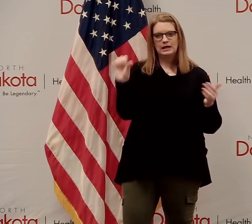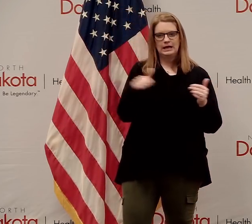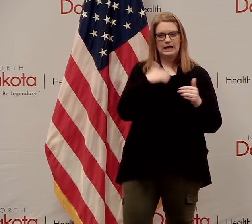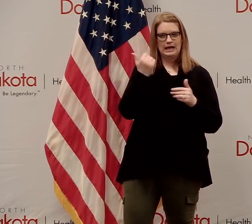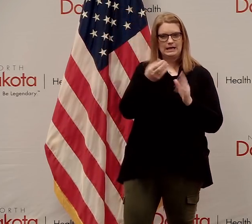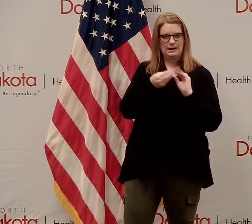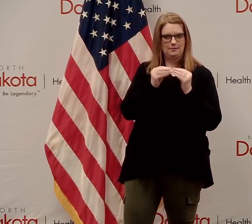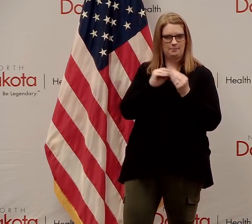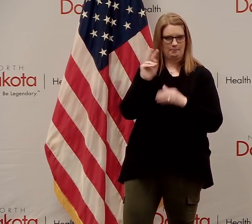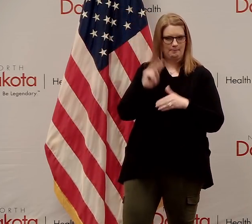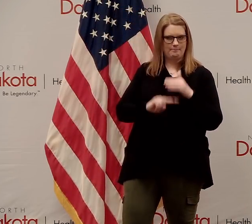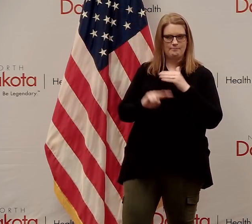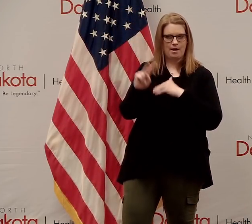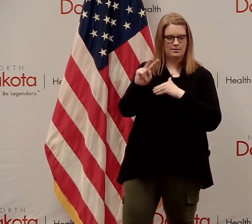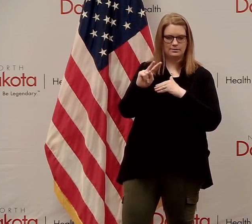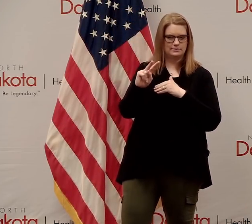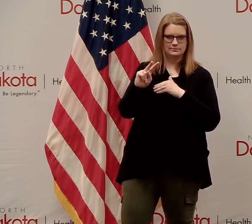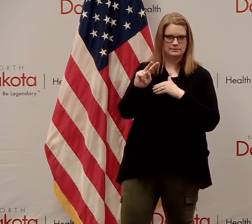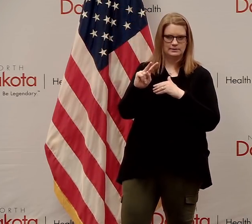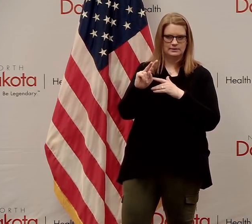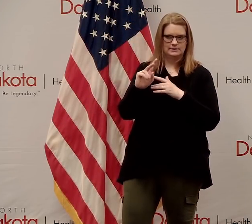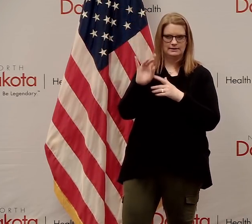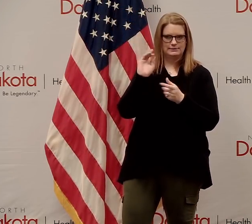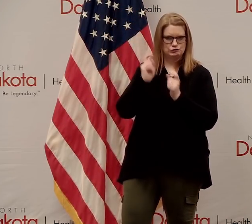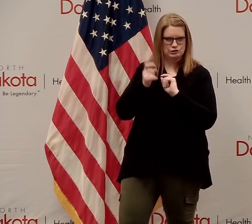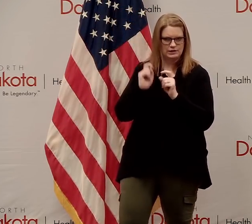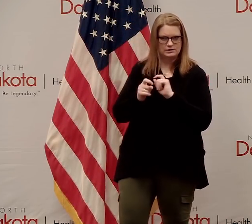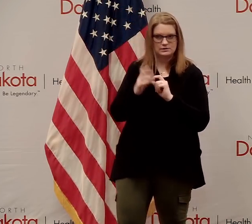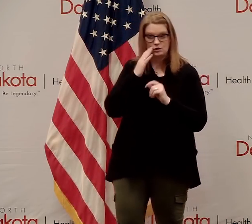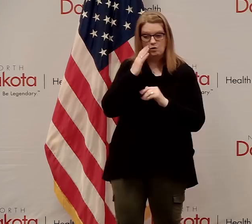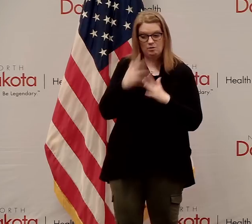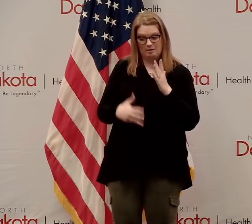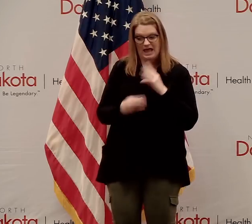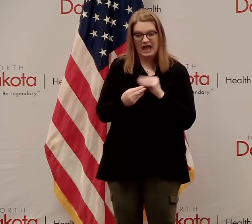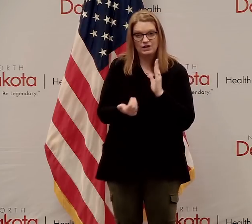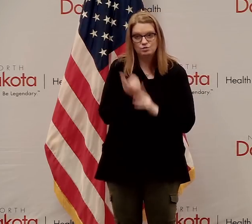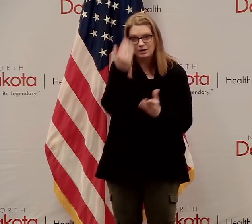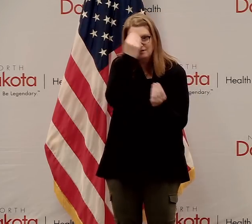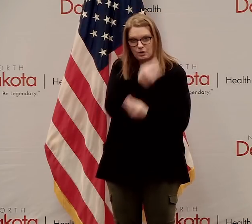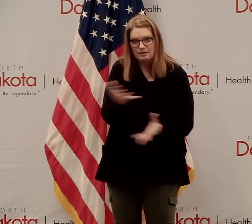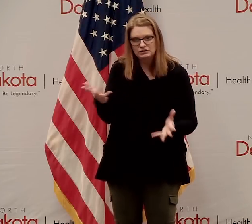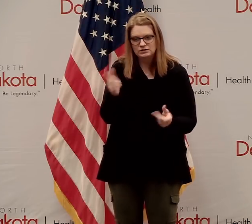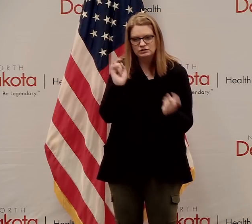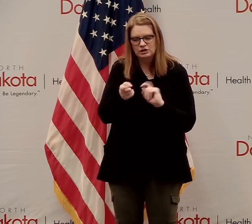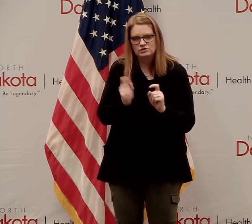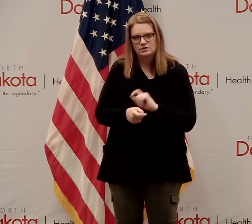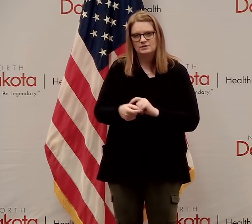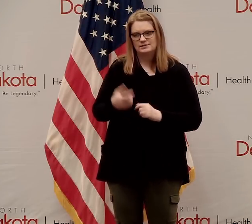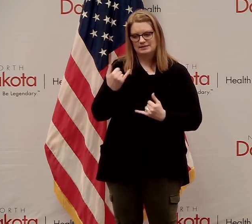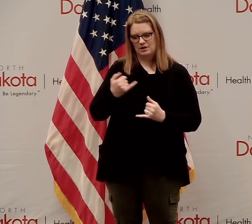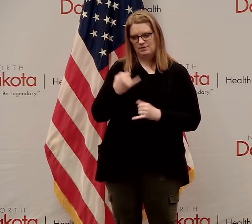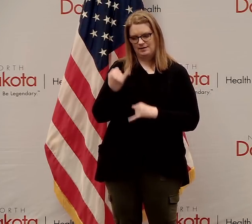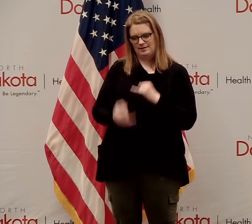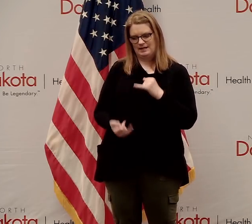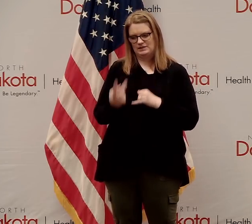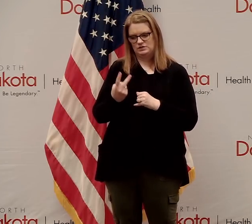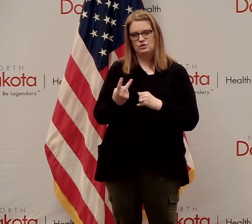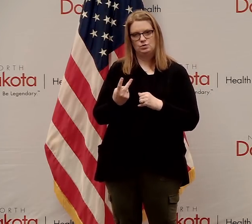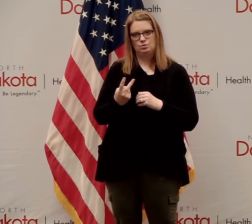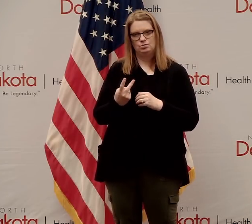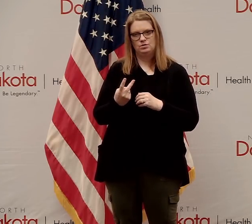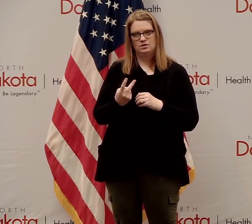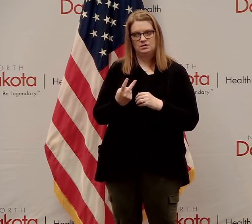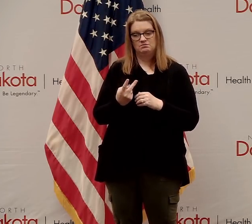after you've got new data points, and the last two data points we have right now is sending our curve in a